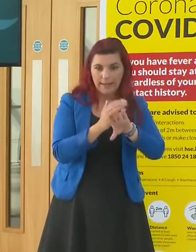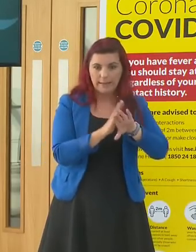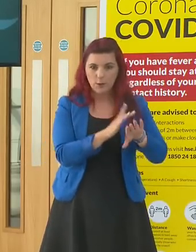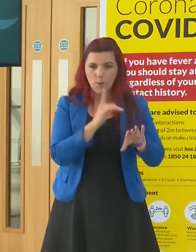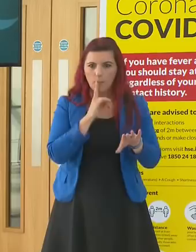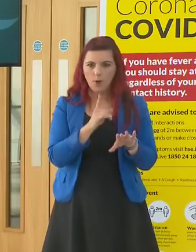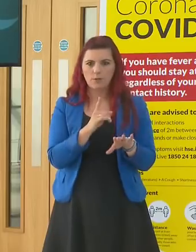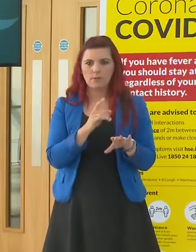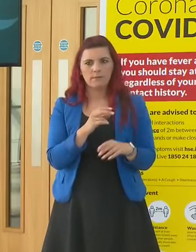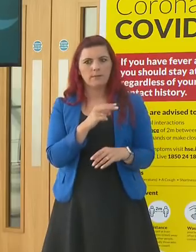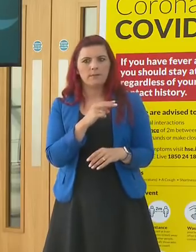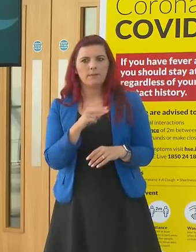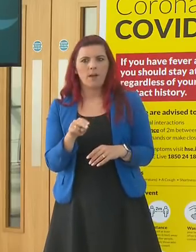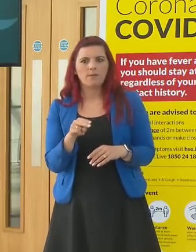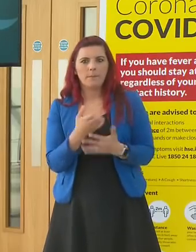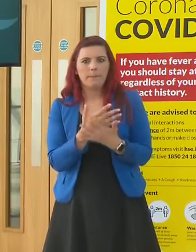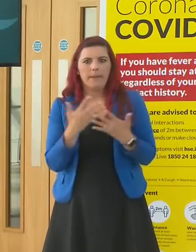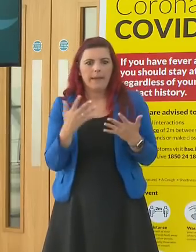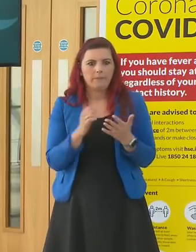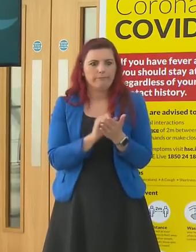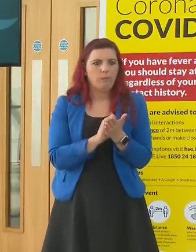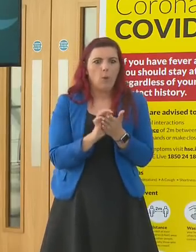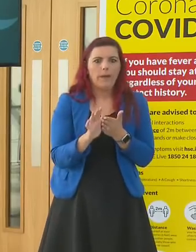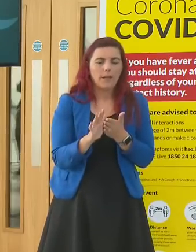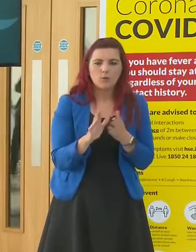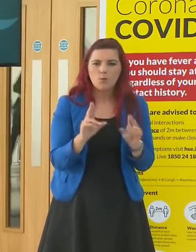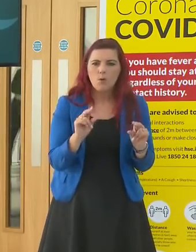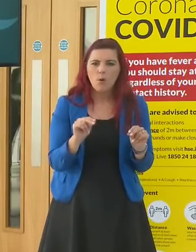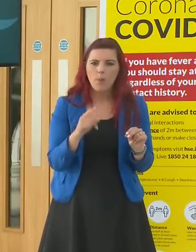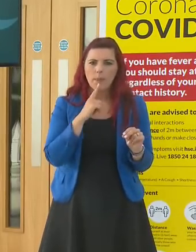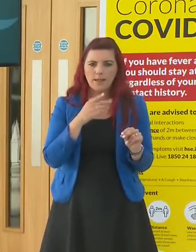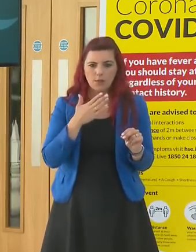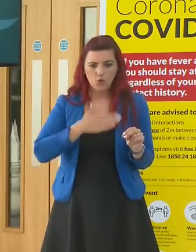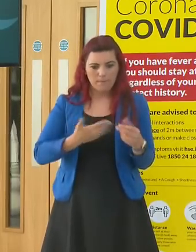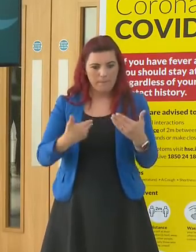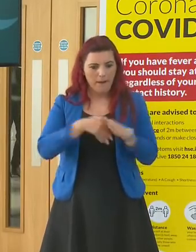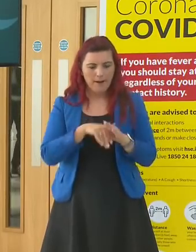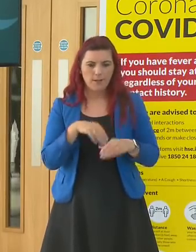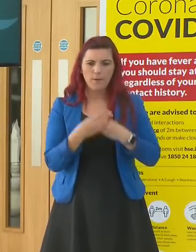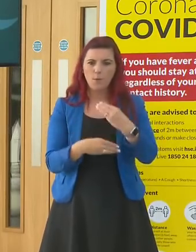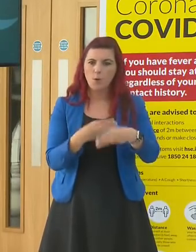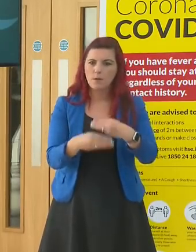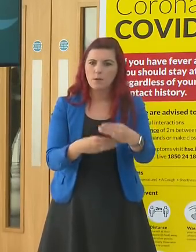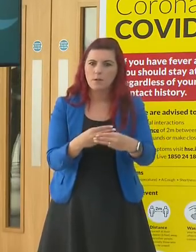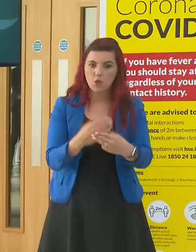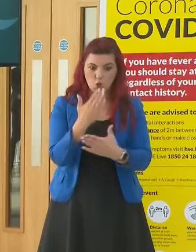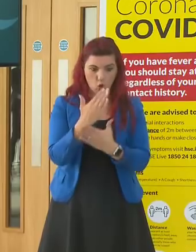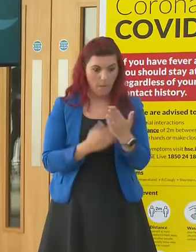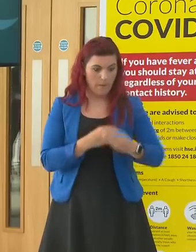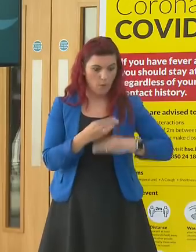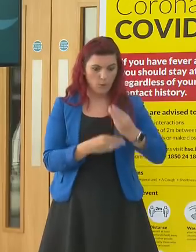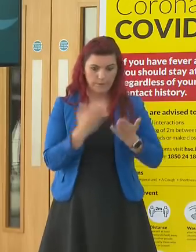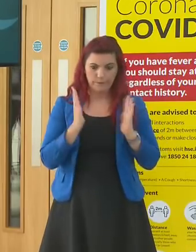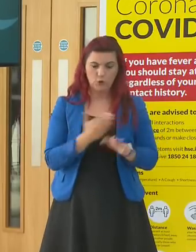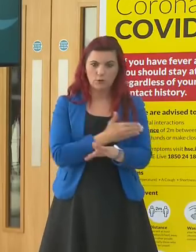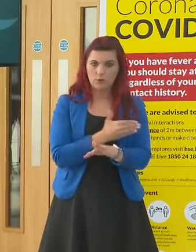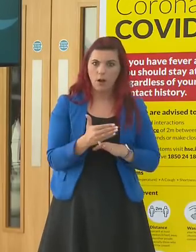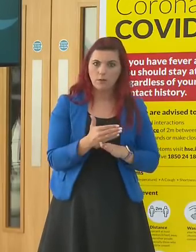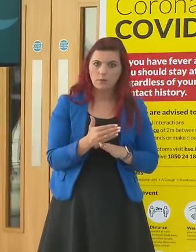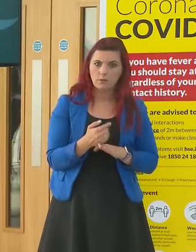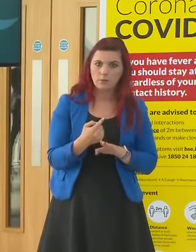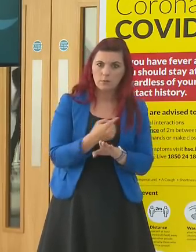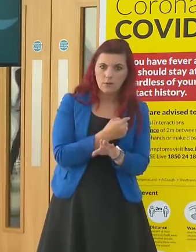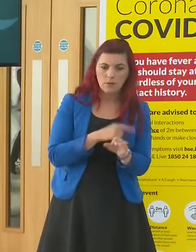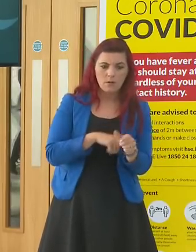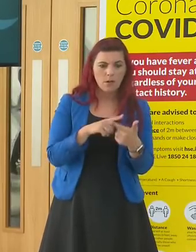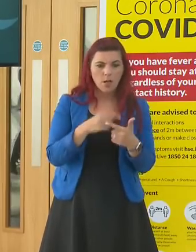major point or publication that we plan. It's an iterative process, some of which has started already, some of which will